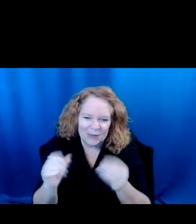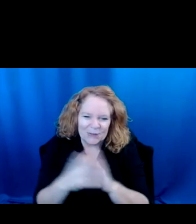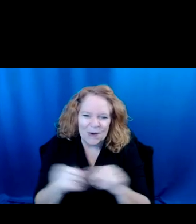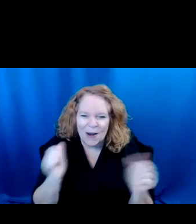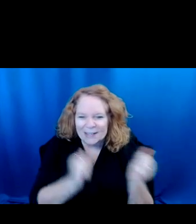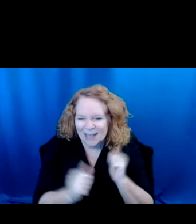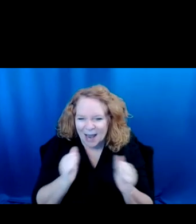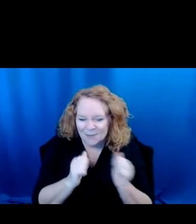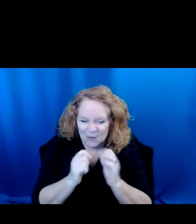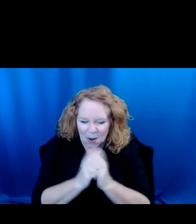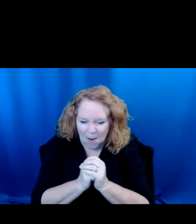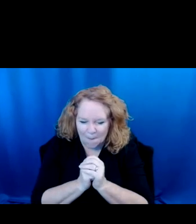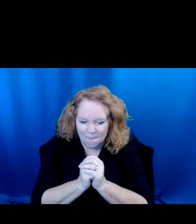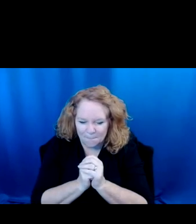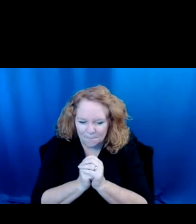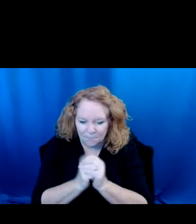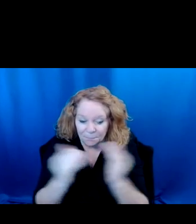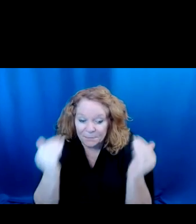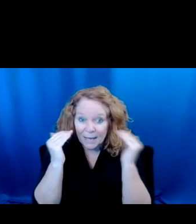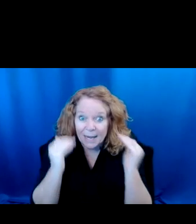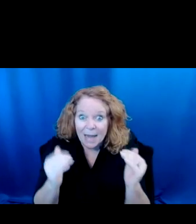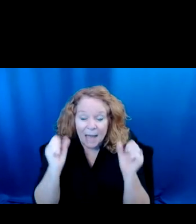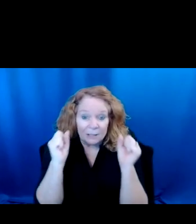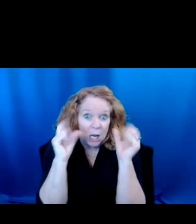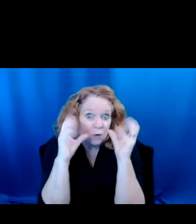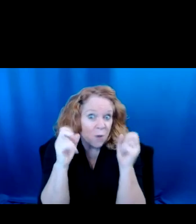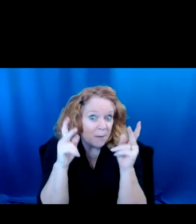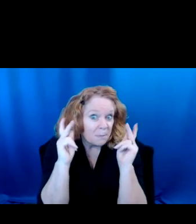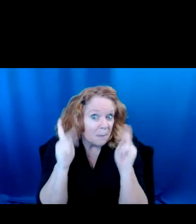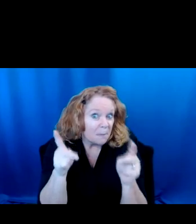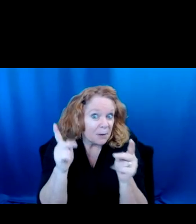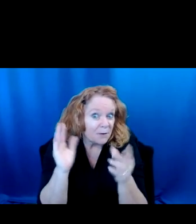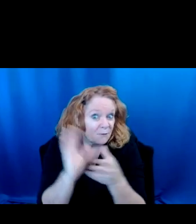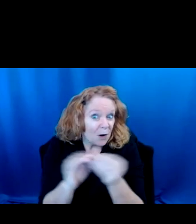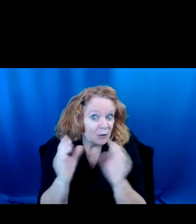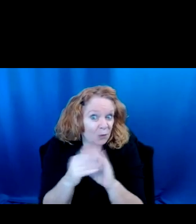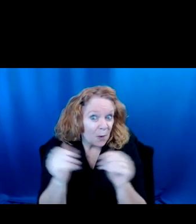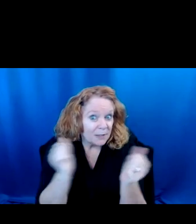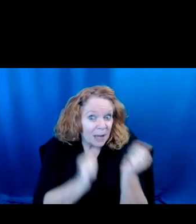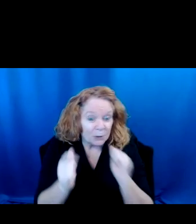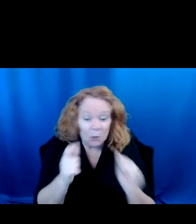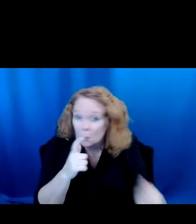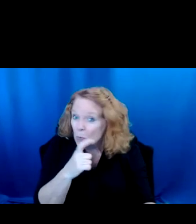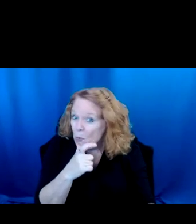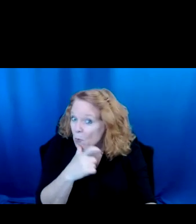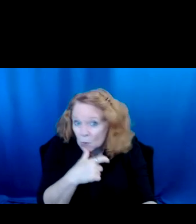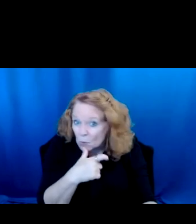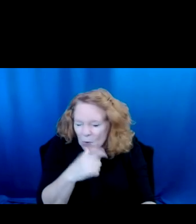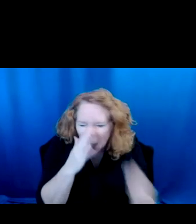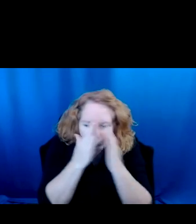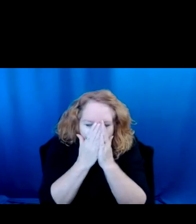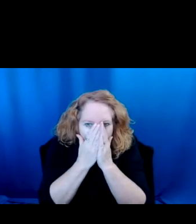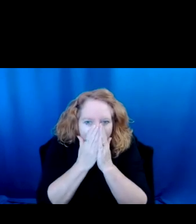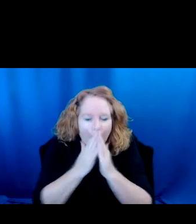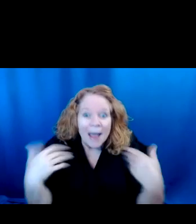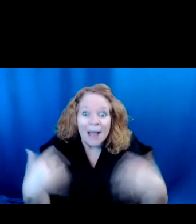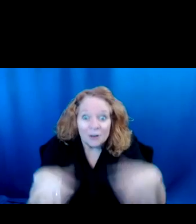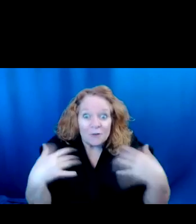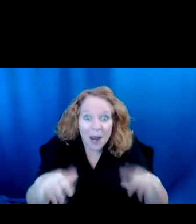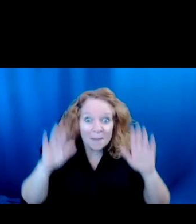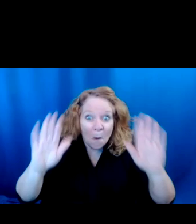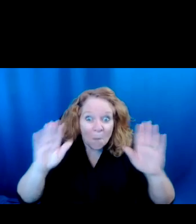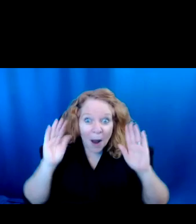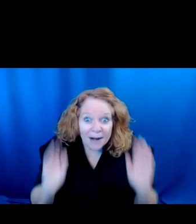And the next incredible person on our Storytime Show is incredible,